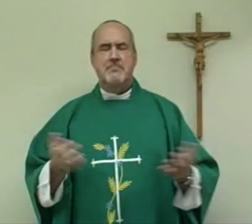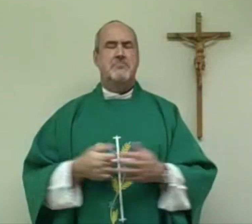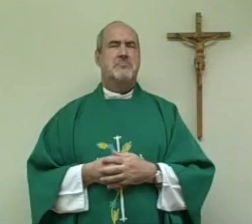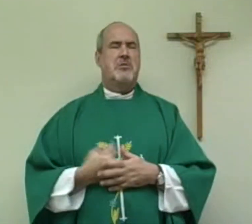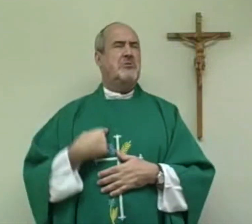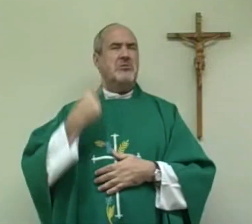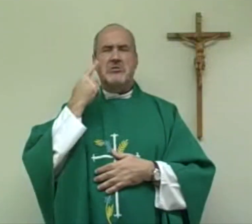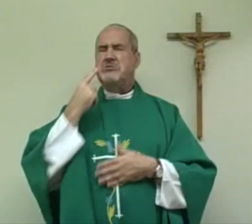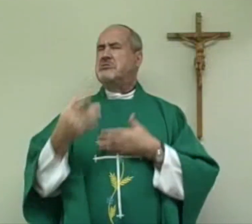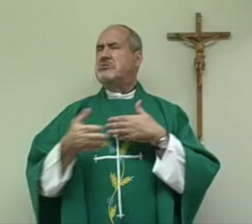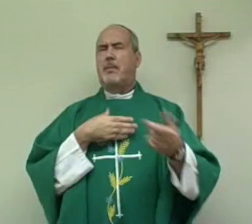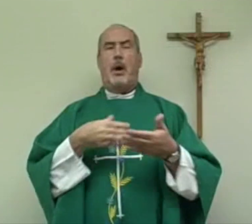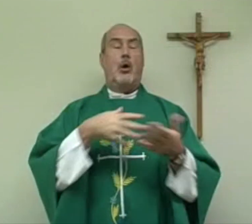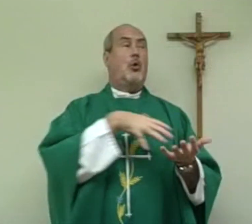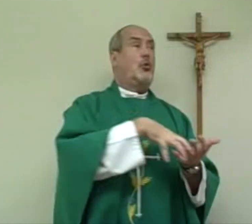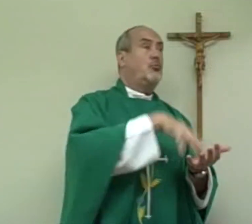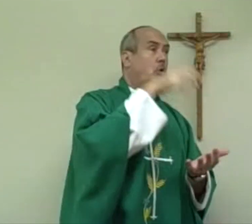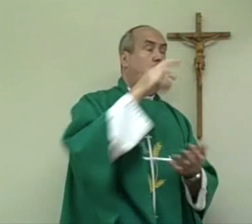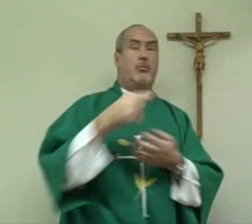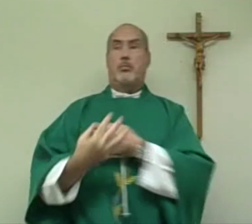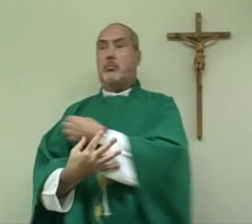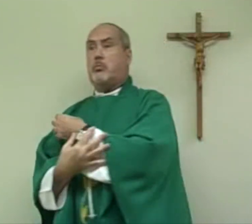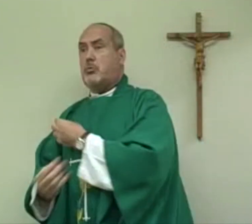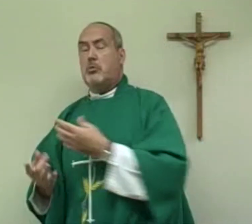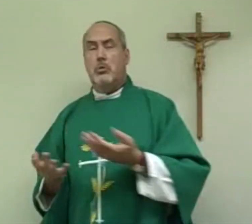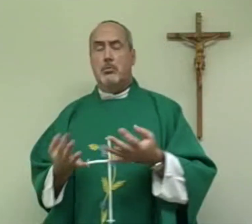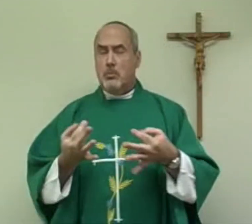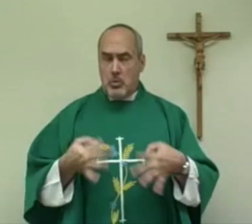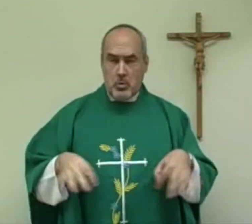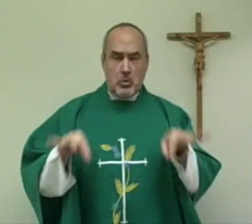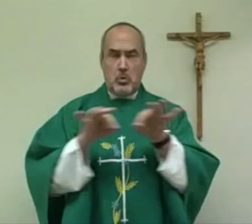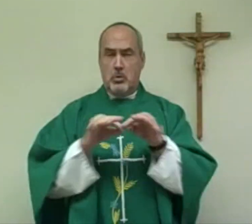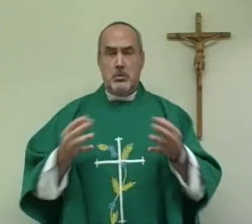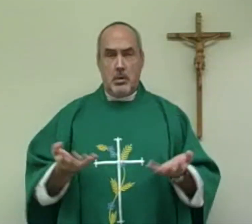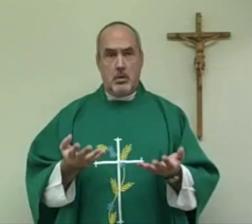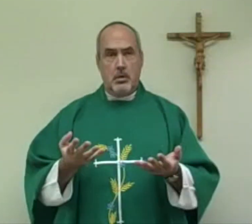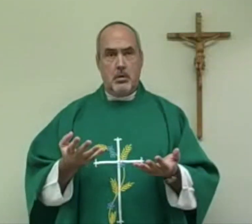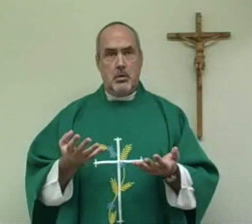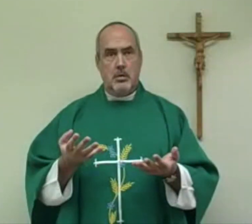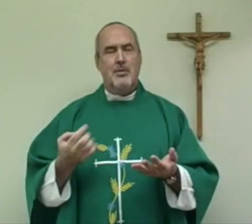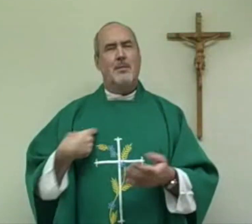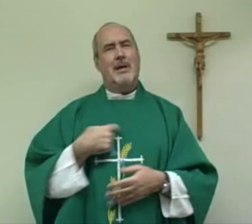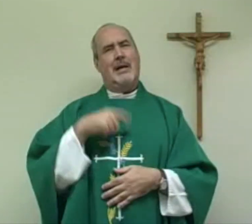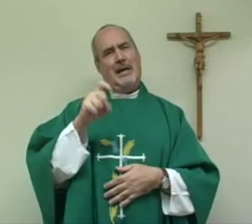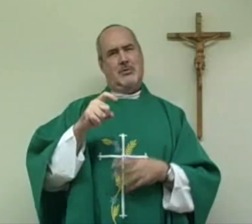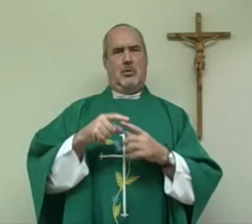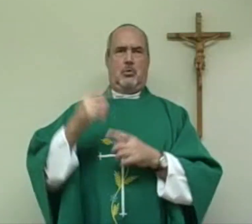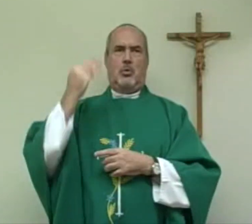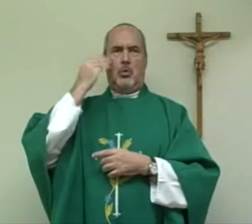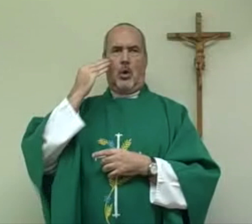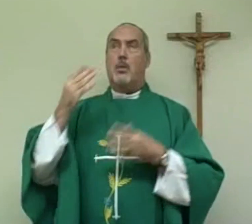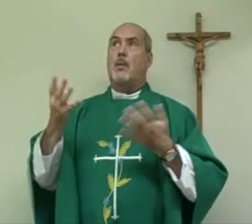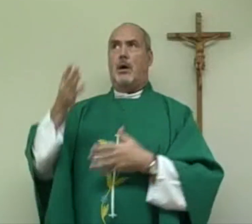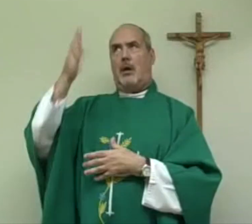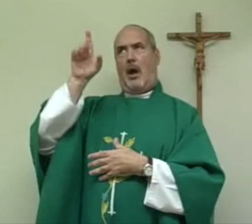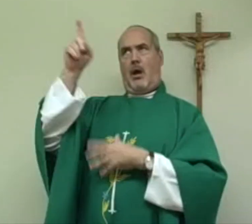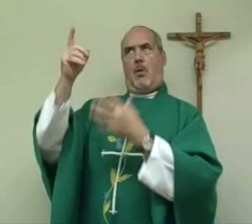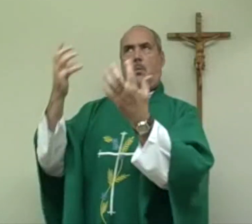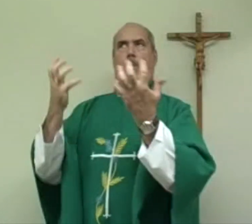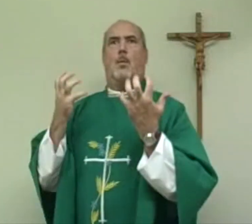have virtually nothing and they are happy? Well, I think regardless of whether we're rich or poor, what's important